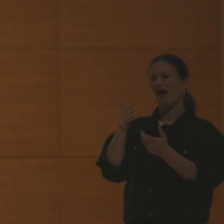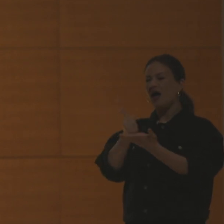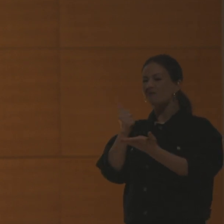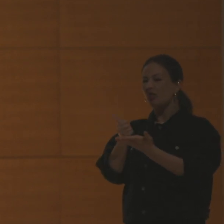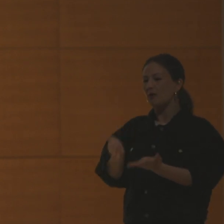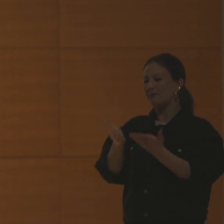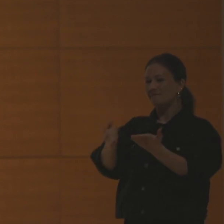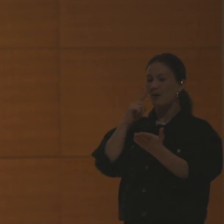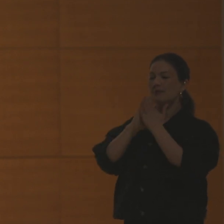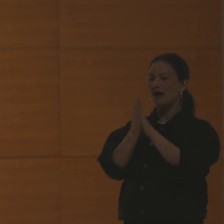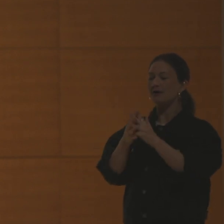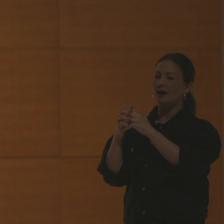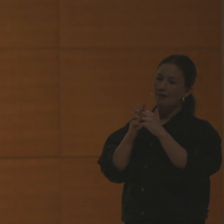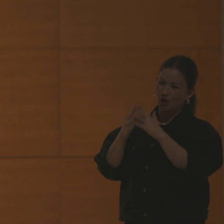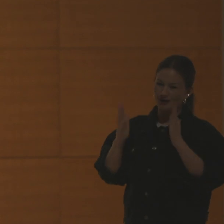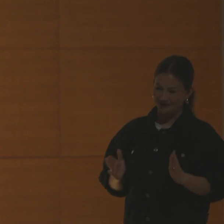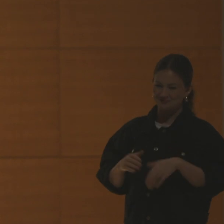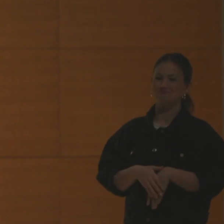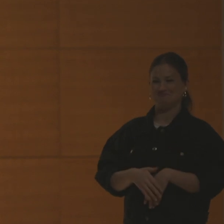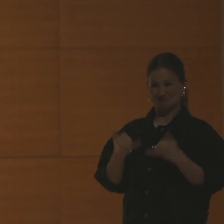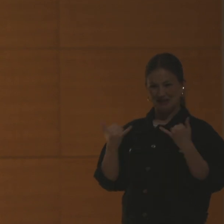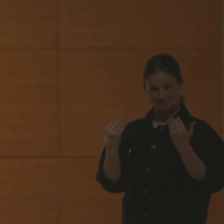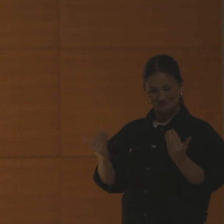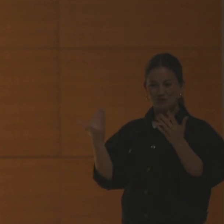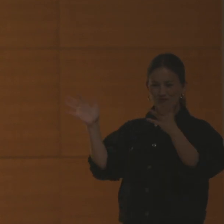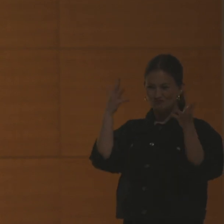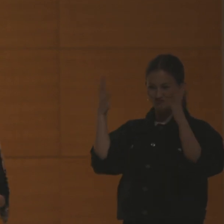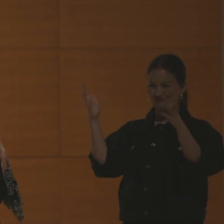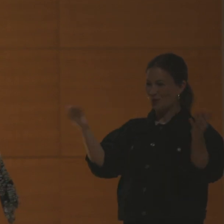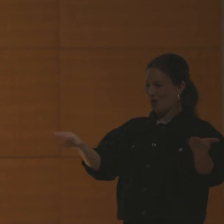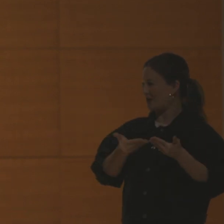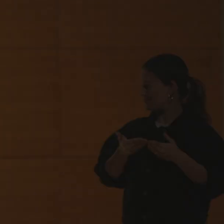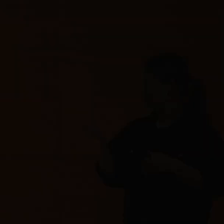play, The Domestic Crusaders. Let's give a warm welcome to Wajahat.